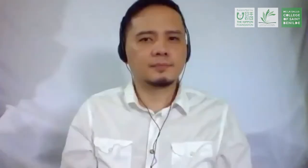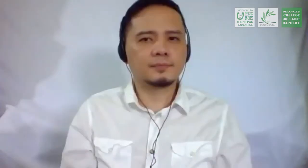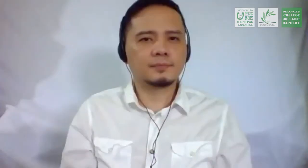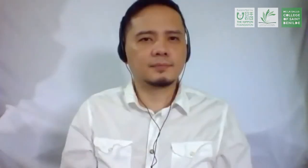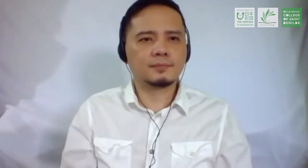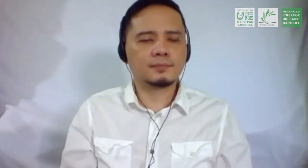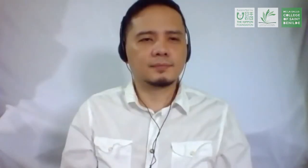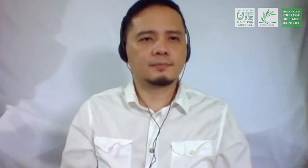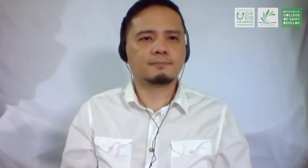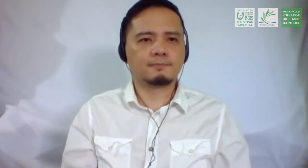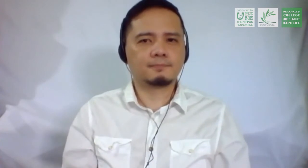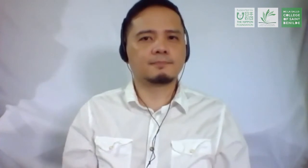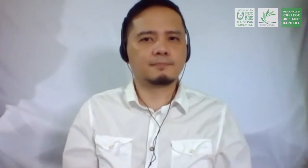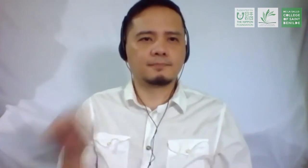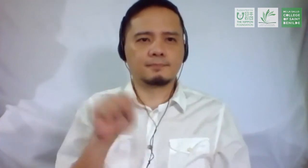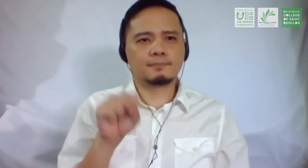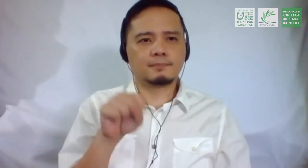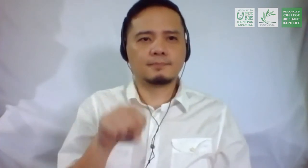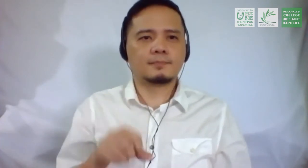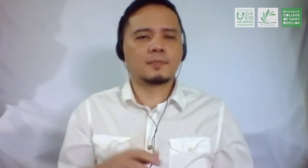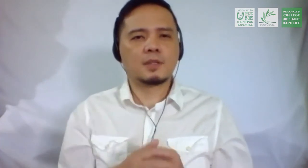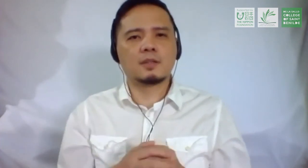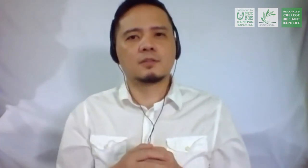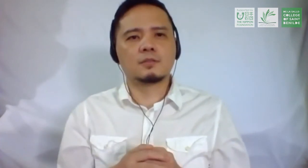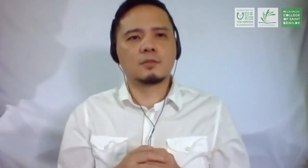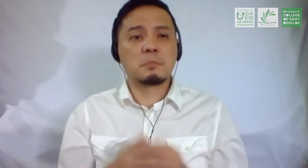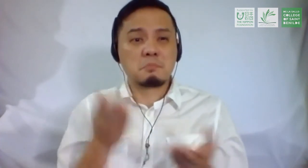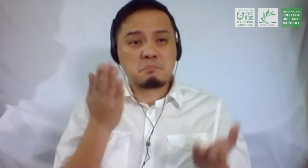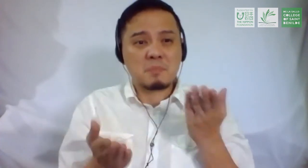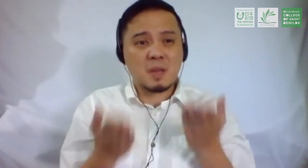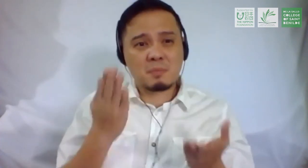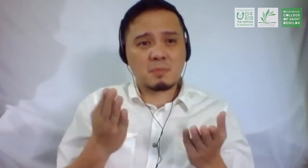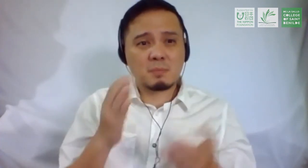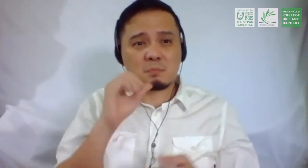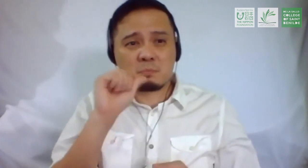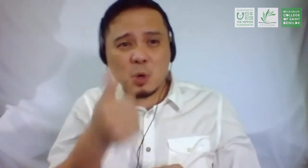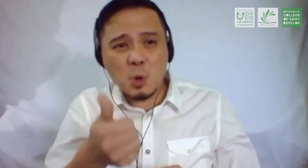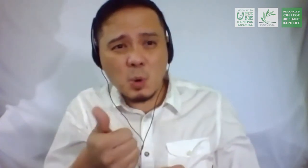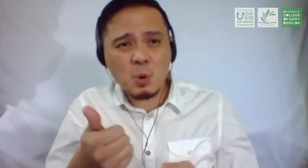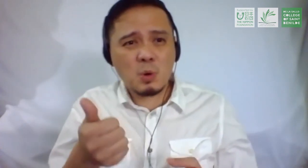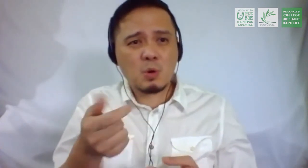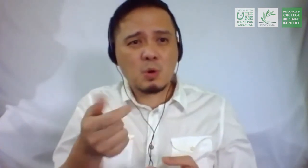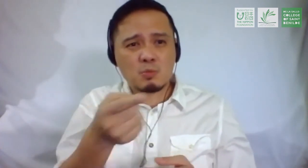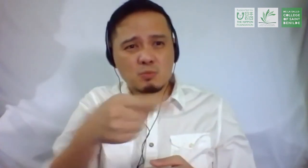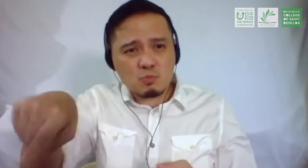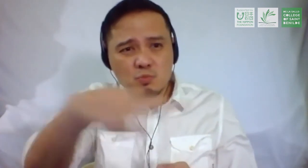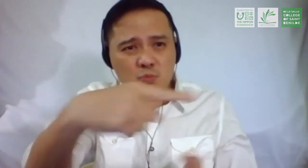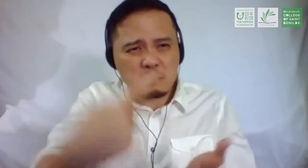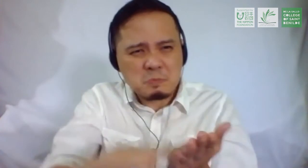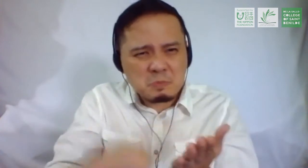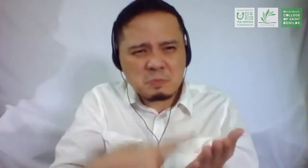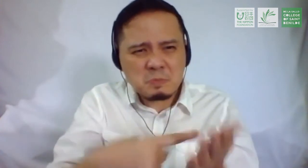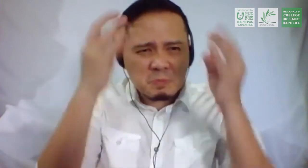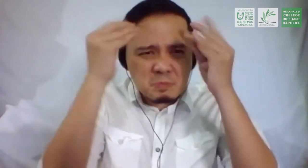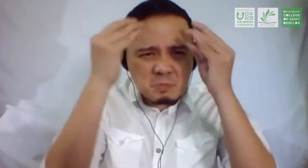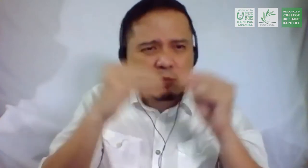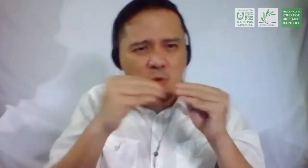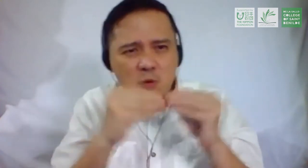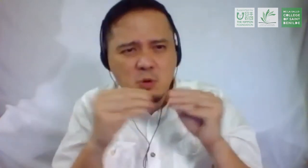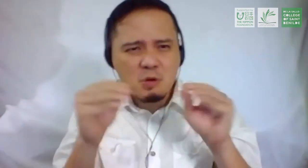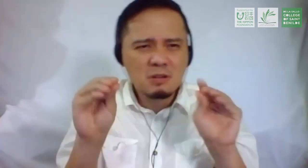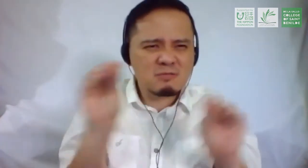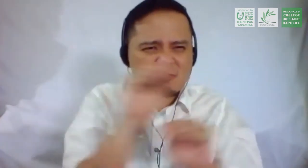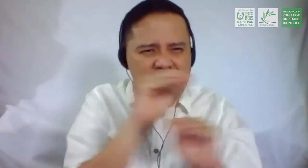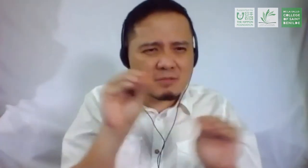Yeah. So, you can spend a couple of days thinking about it, but, try to send me lesson two